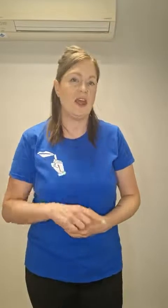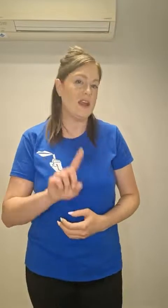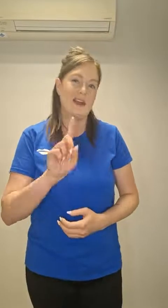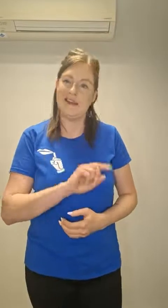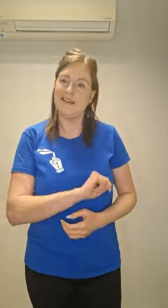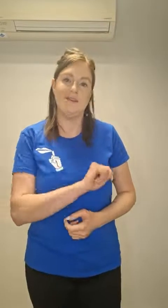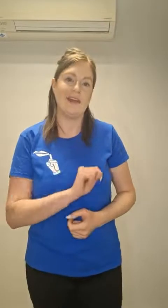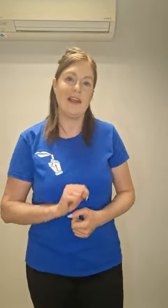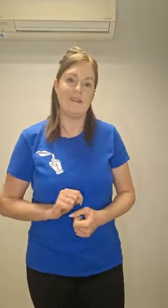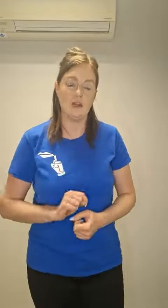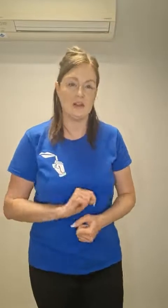I definitely have not.